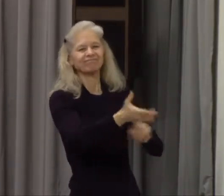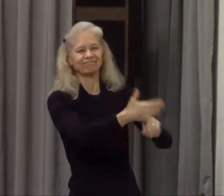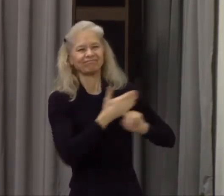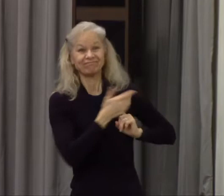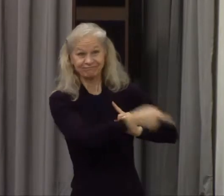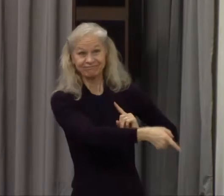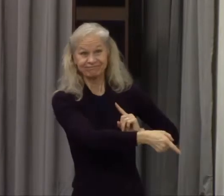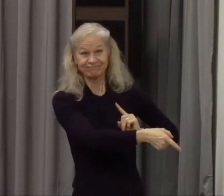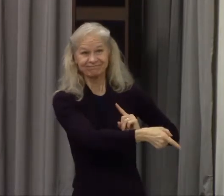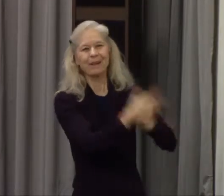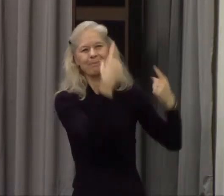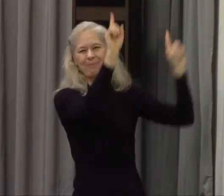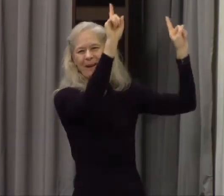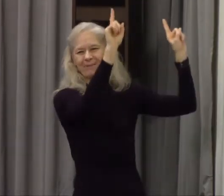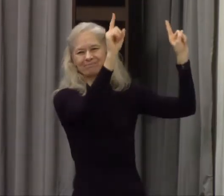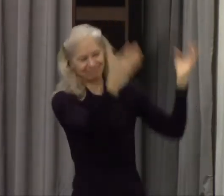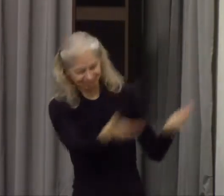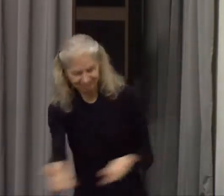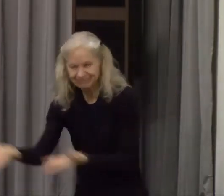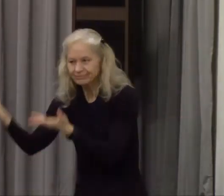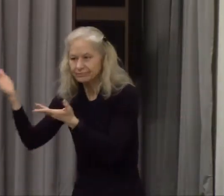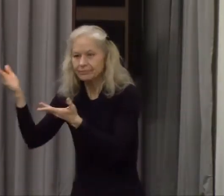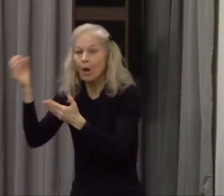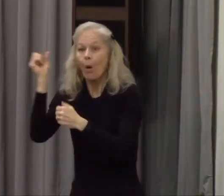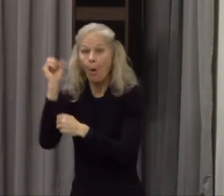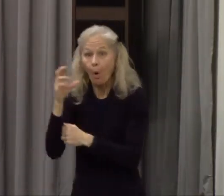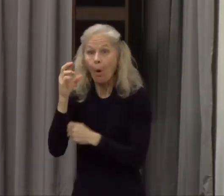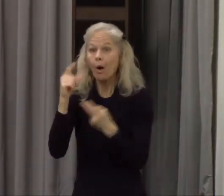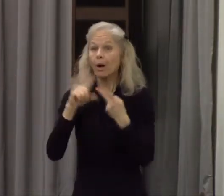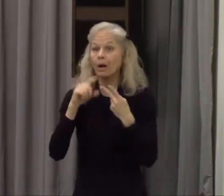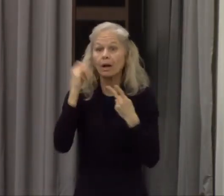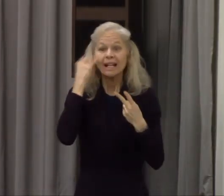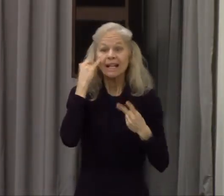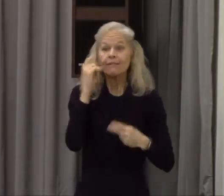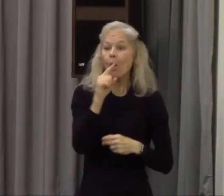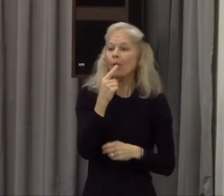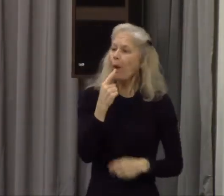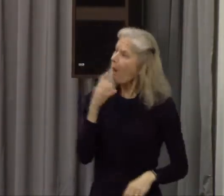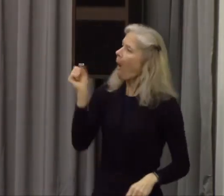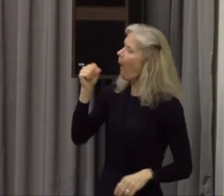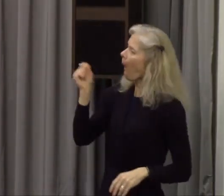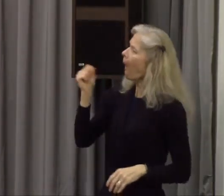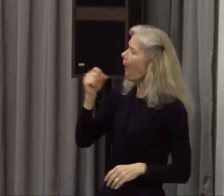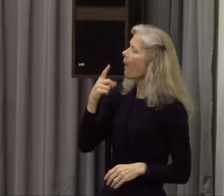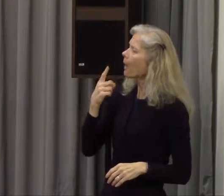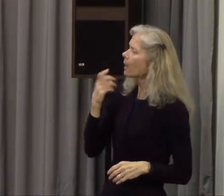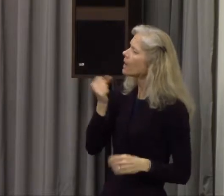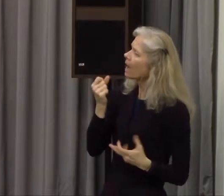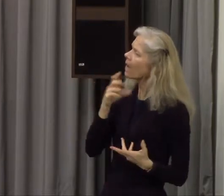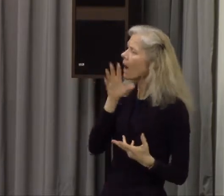Those secrets will be revealed. Paul wrote about that. In Romans 2:12, he writes,